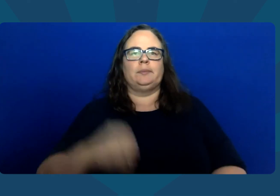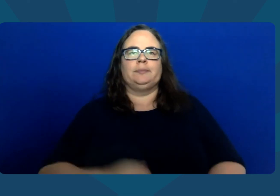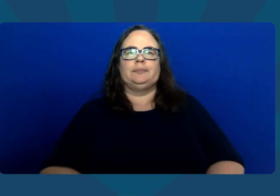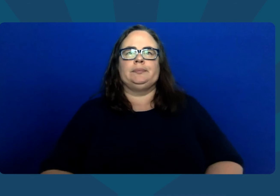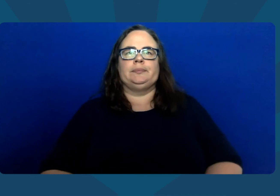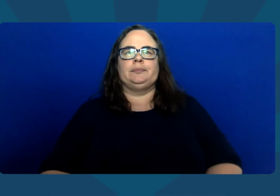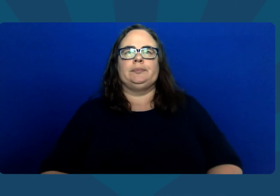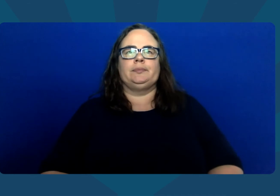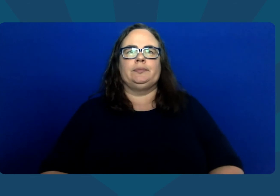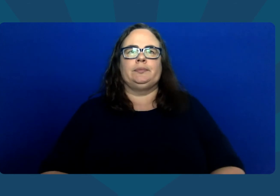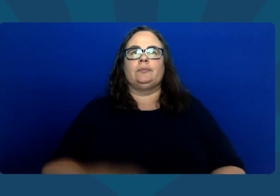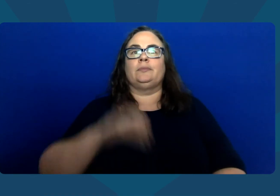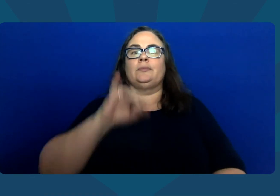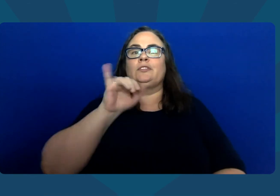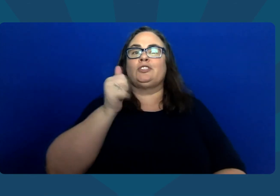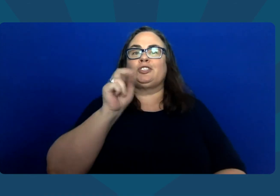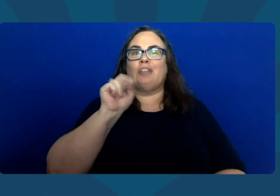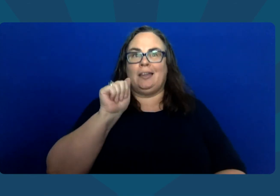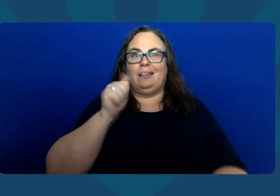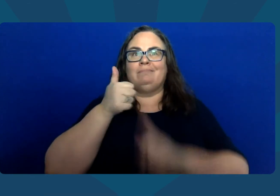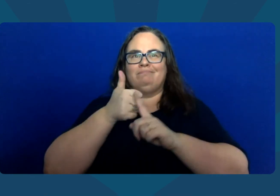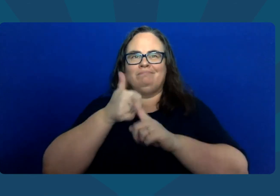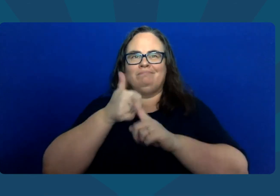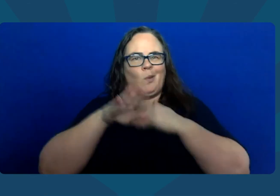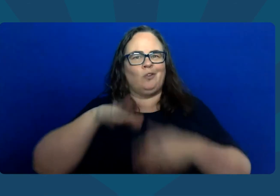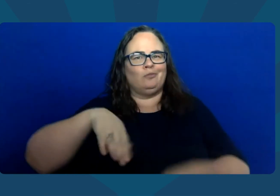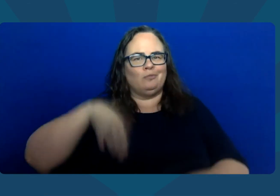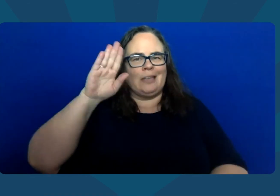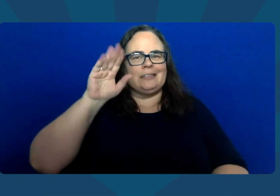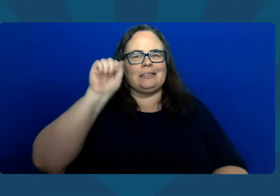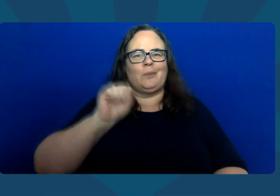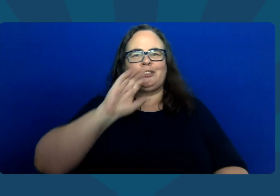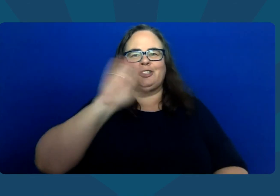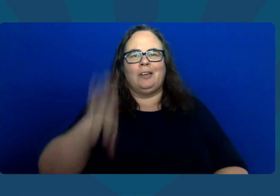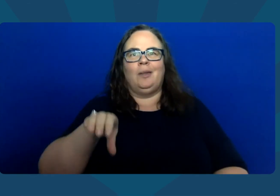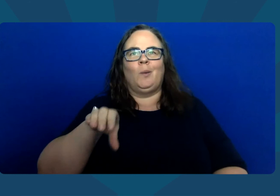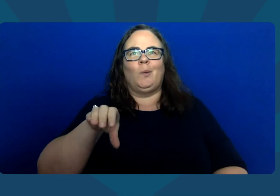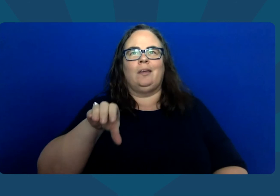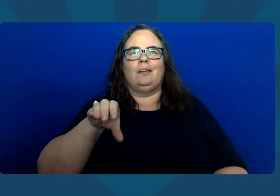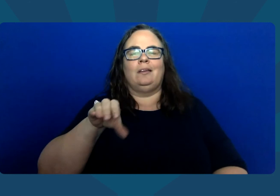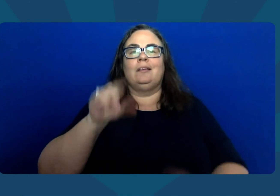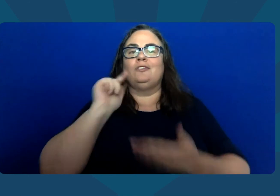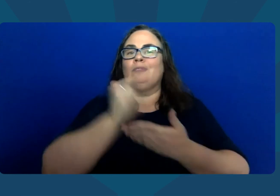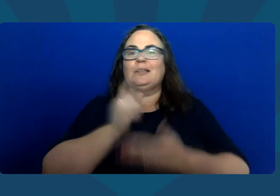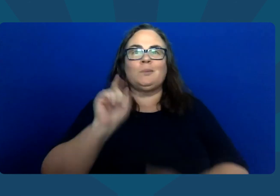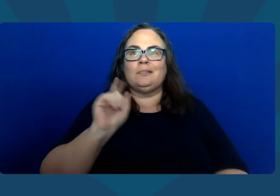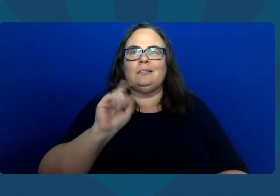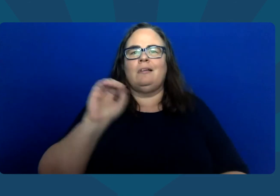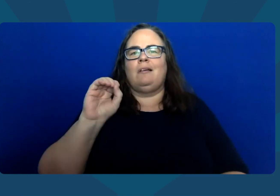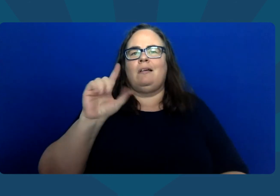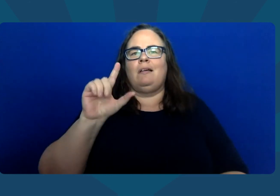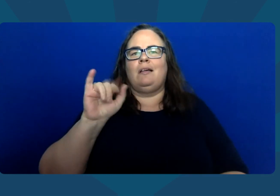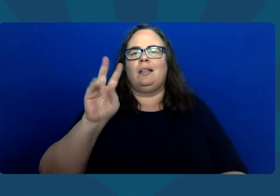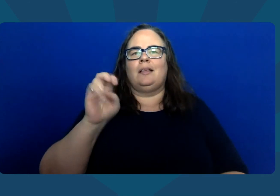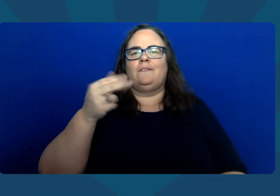website submitted. Born and raised in South Chicago, Jana graduated from Olive